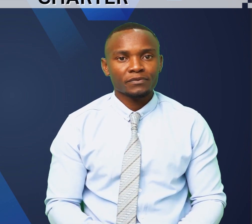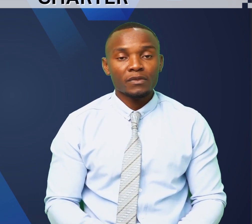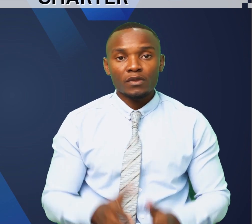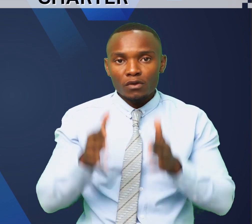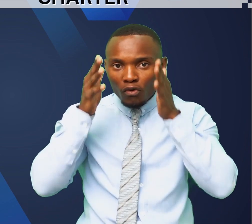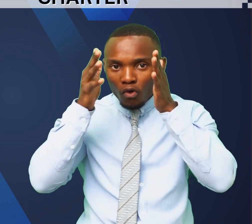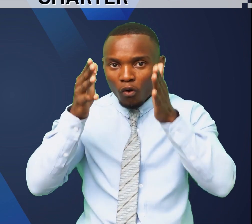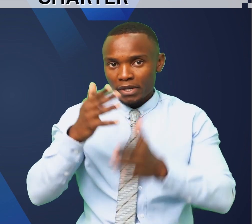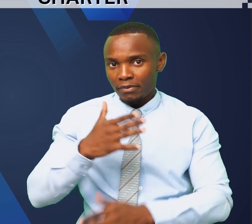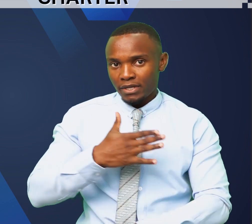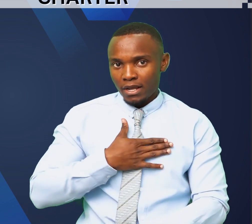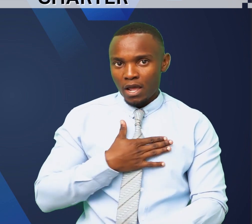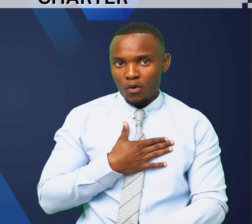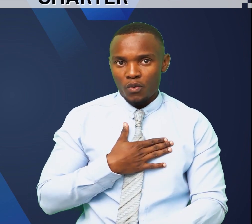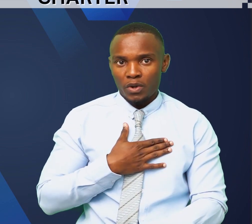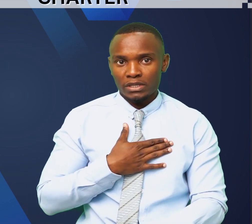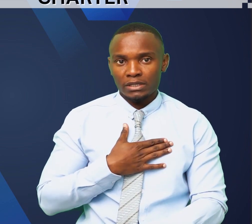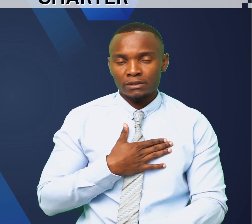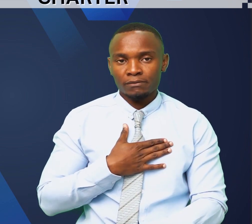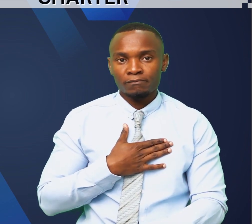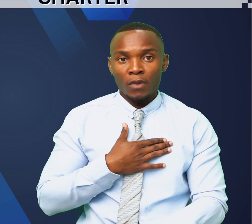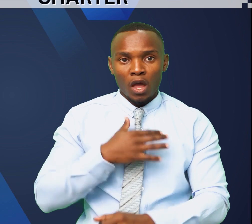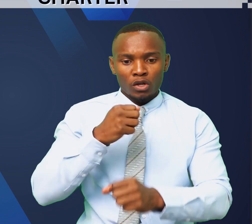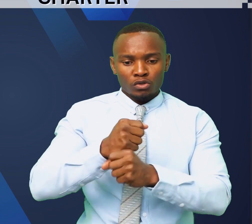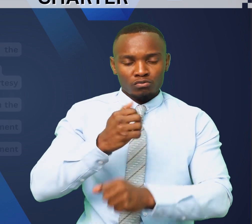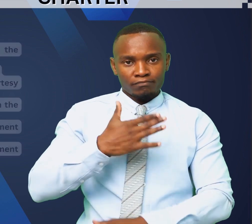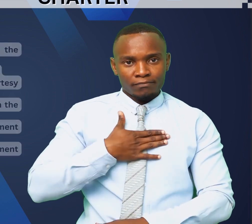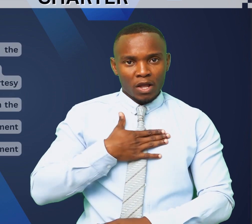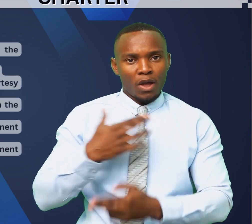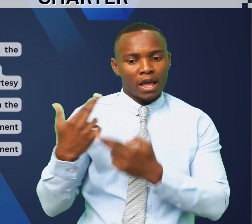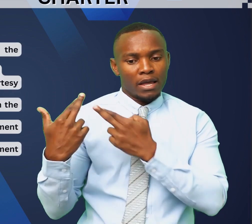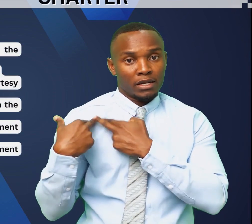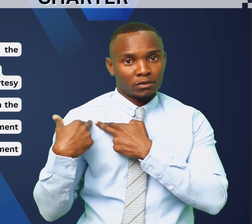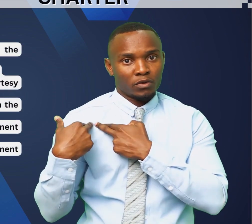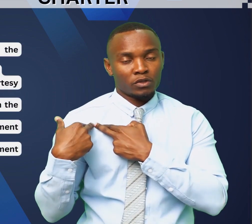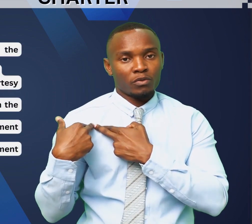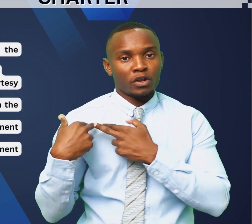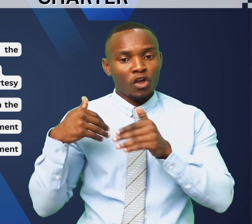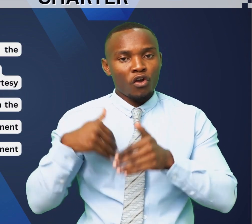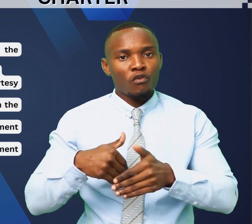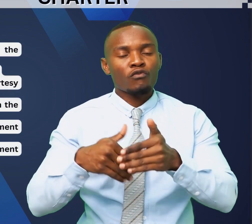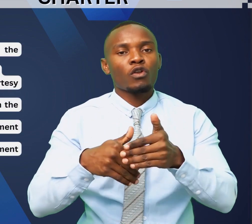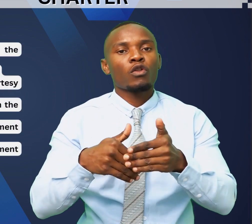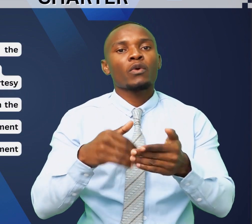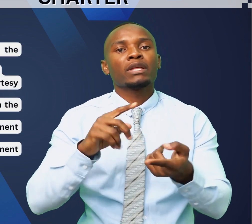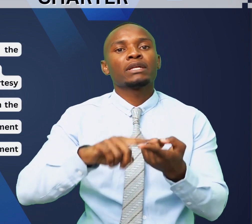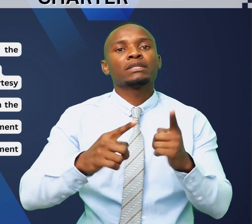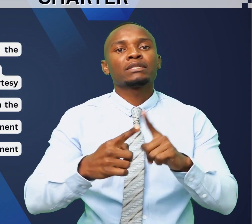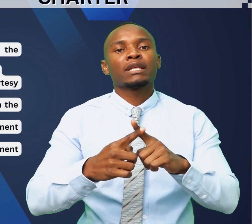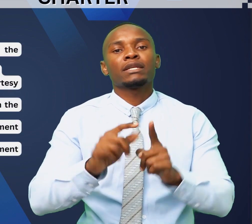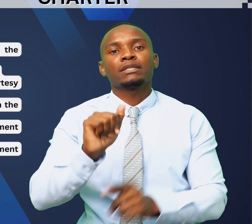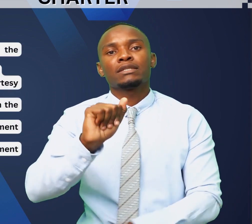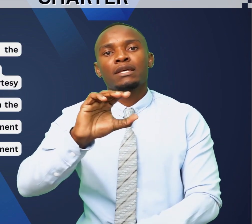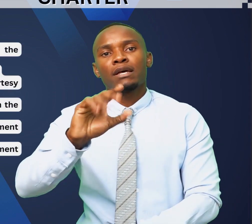Our commitment: uphold KEBS mandate as stipulated in the Standards Act,